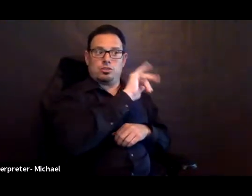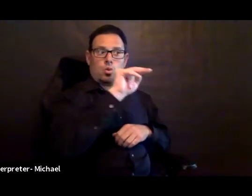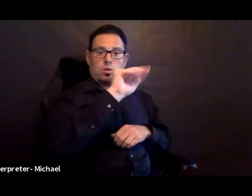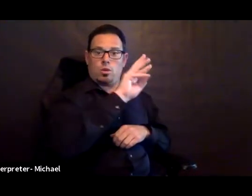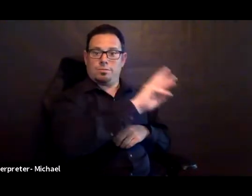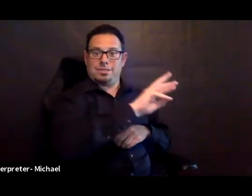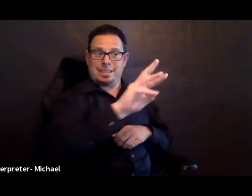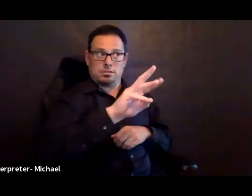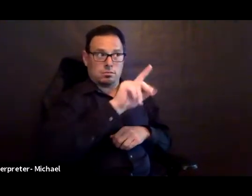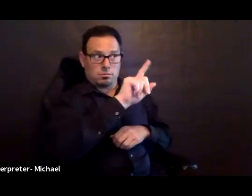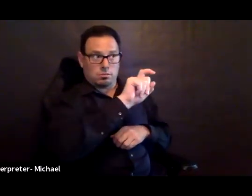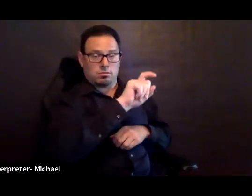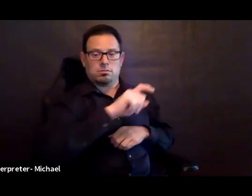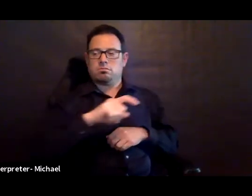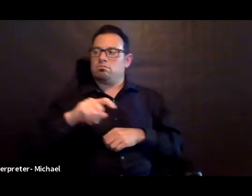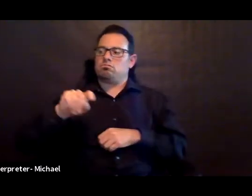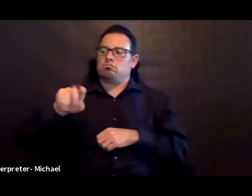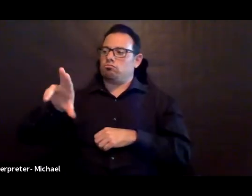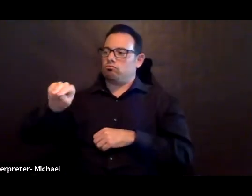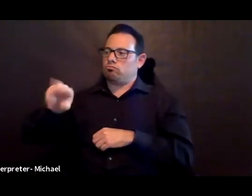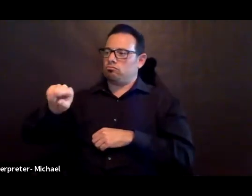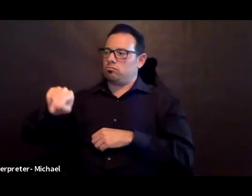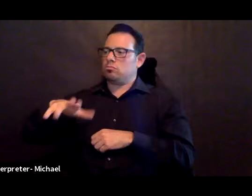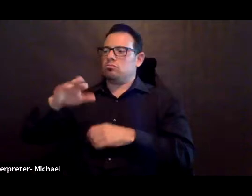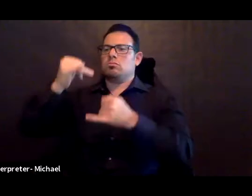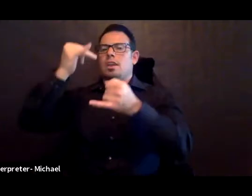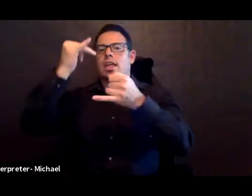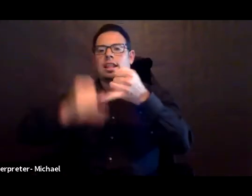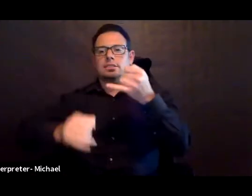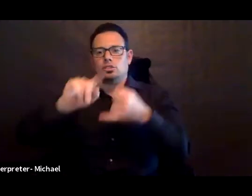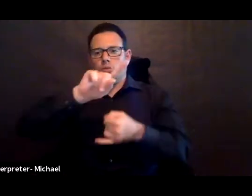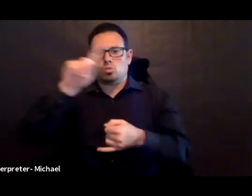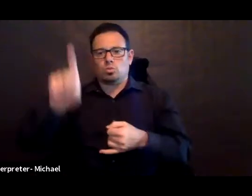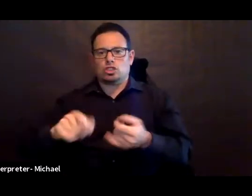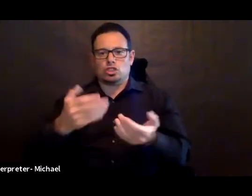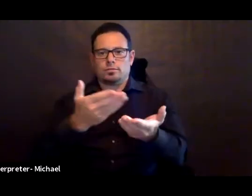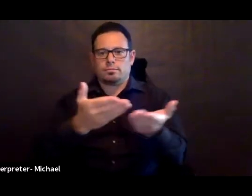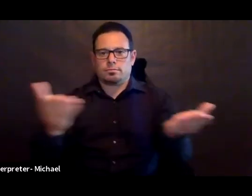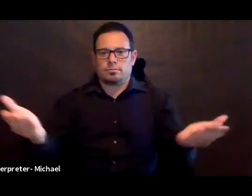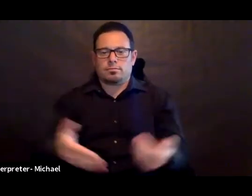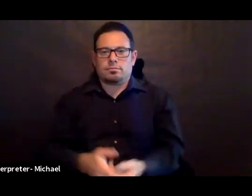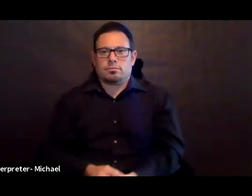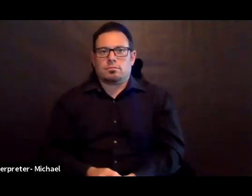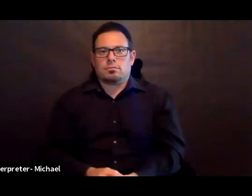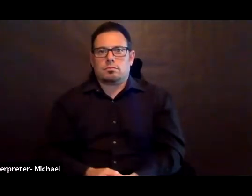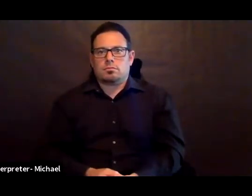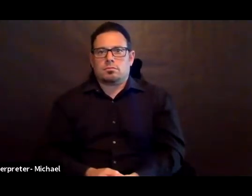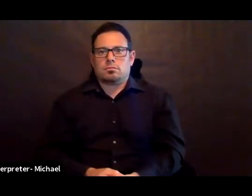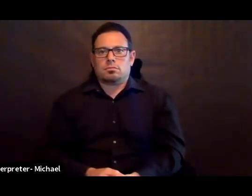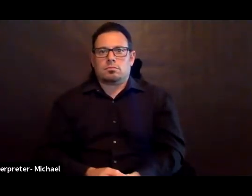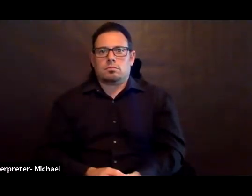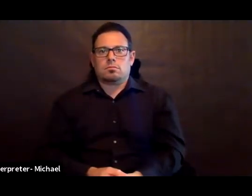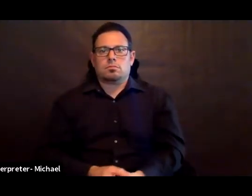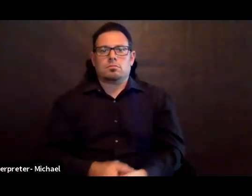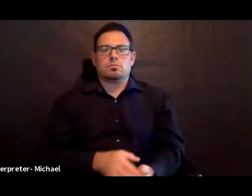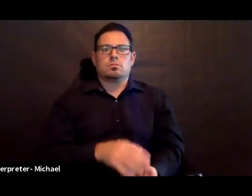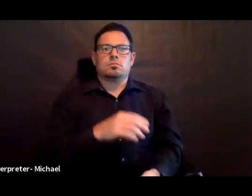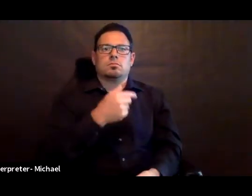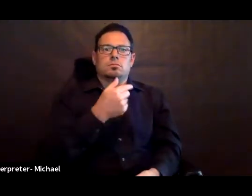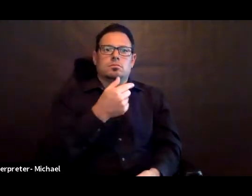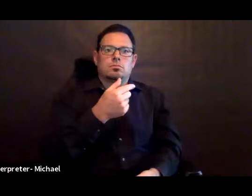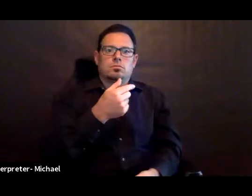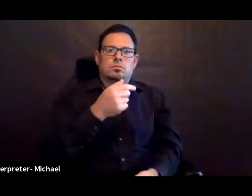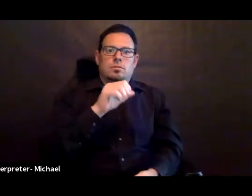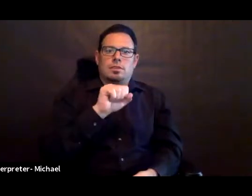Our last question is from Lindsay Brown from KSPP. Your line is open. This is Lindsay with KSPP.